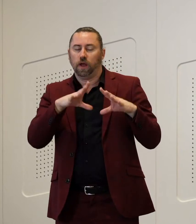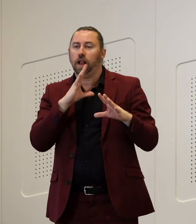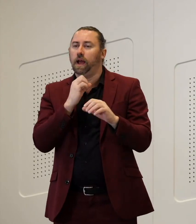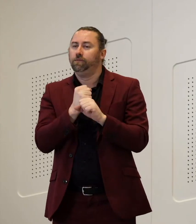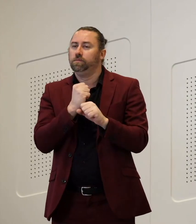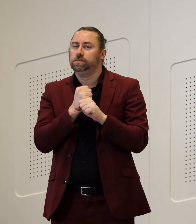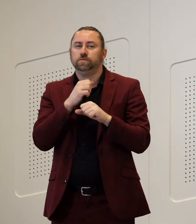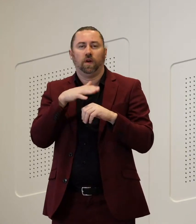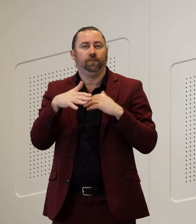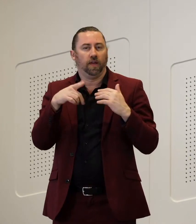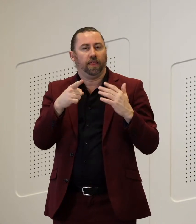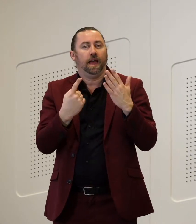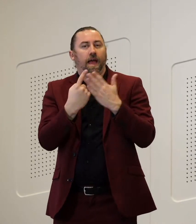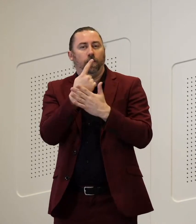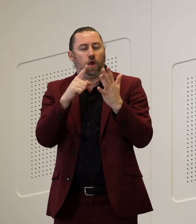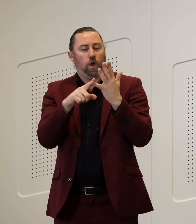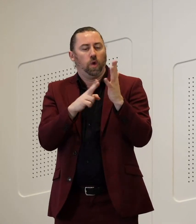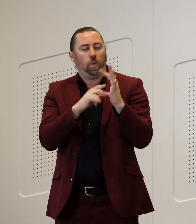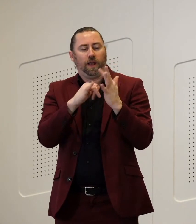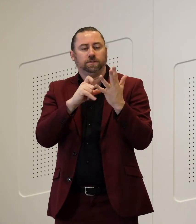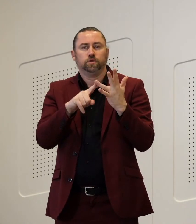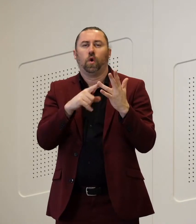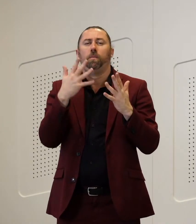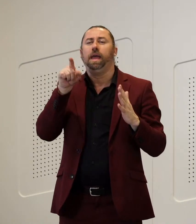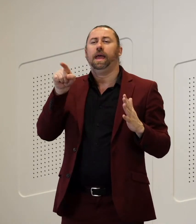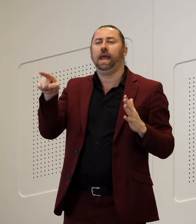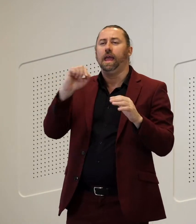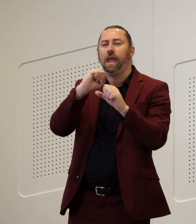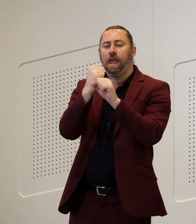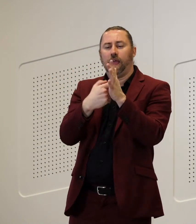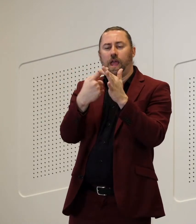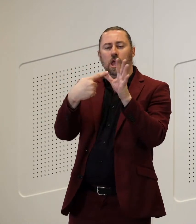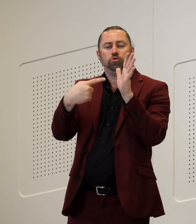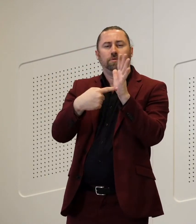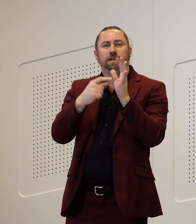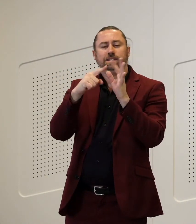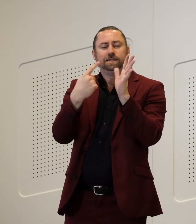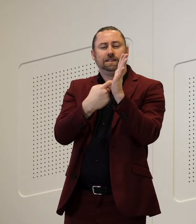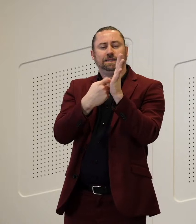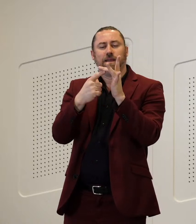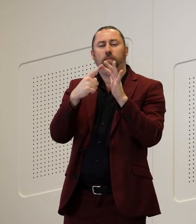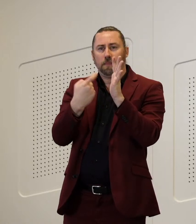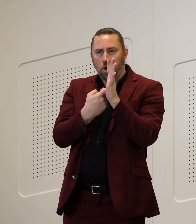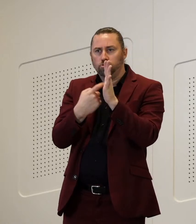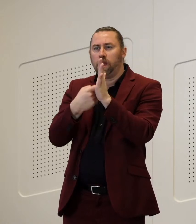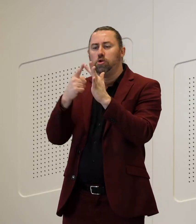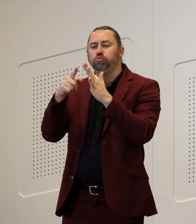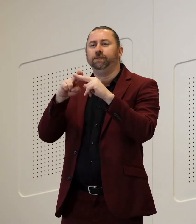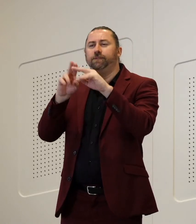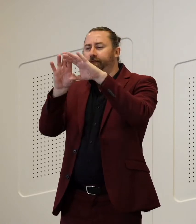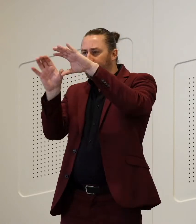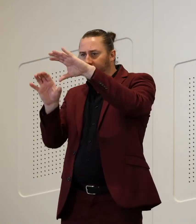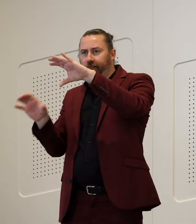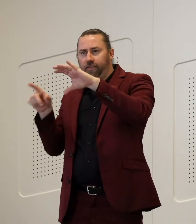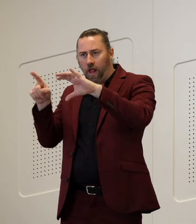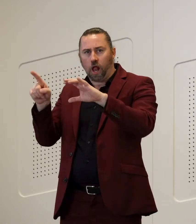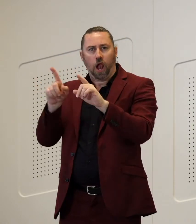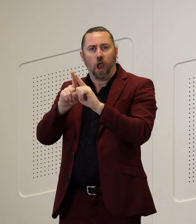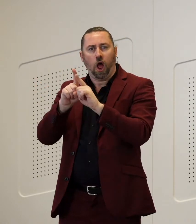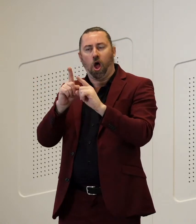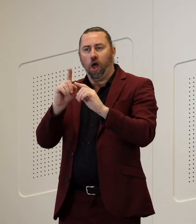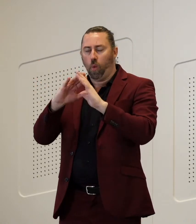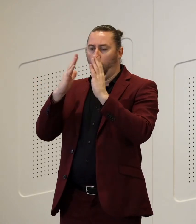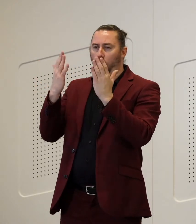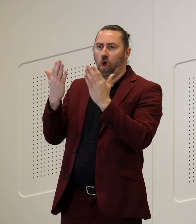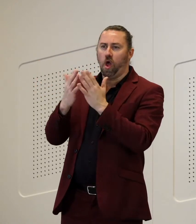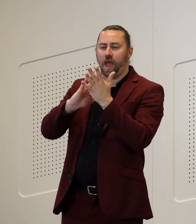We certainly want to see the Great Barrier Reef remain on the World Heritage Register. That's the signal to people right around the